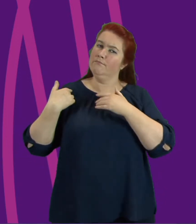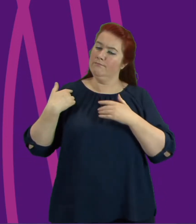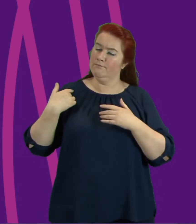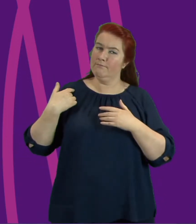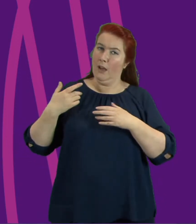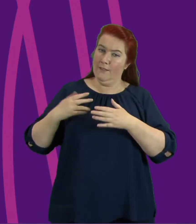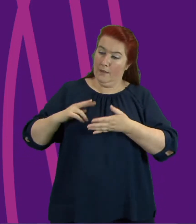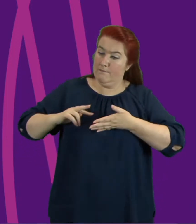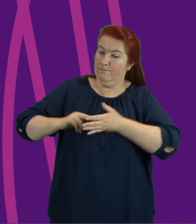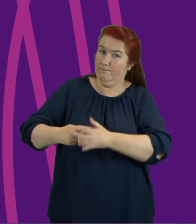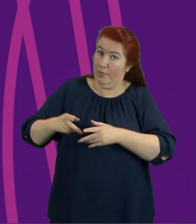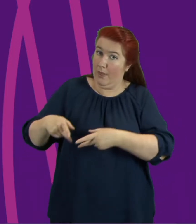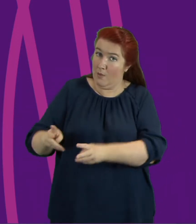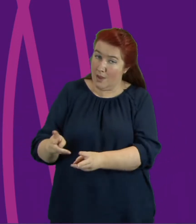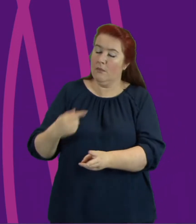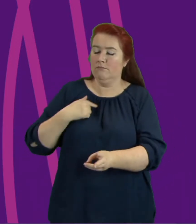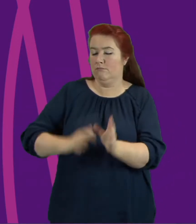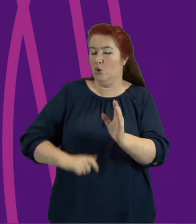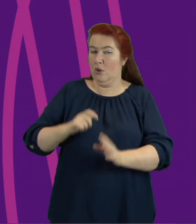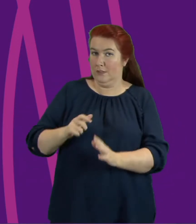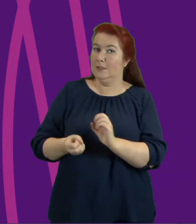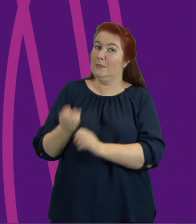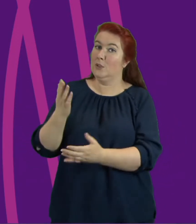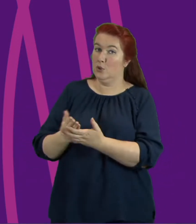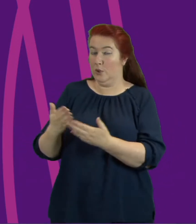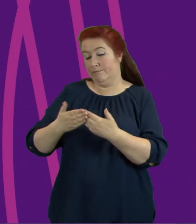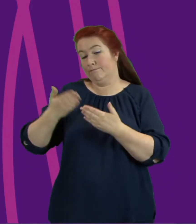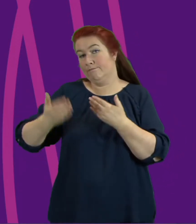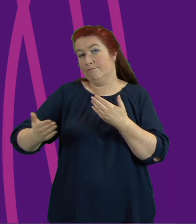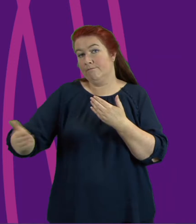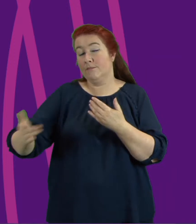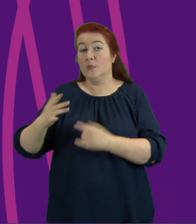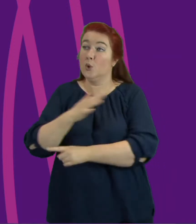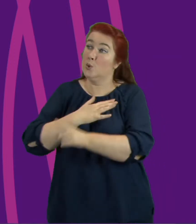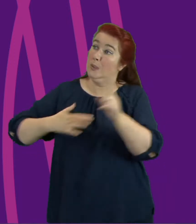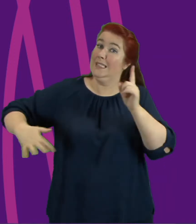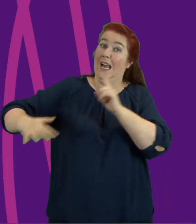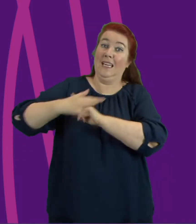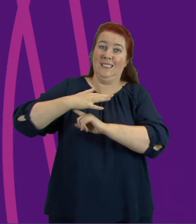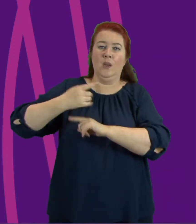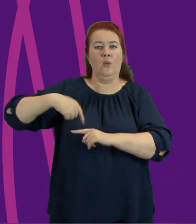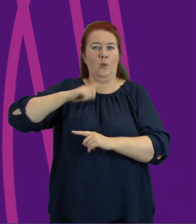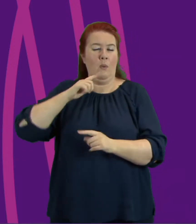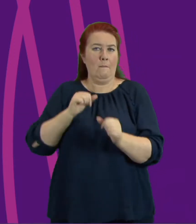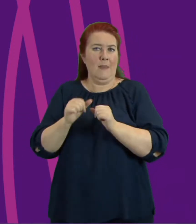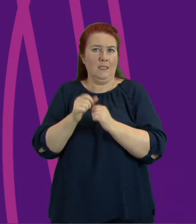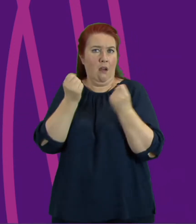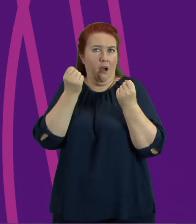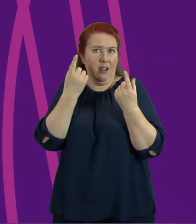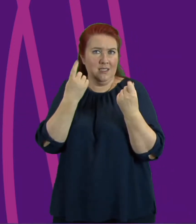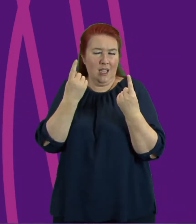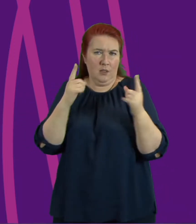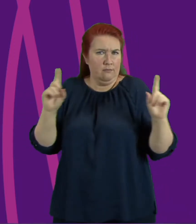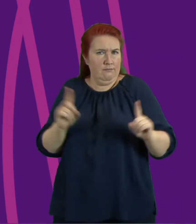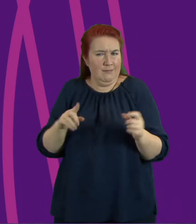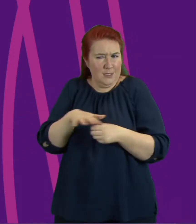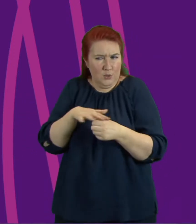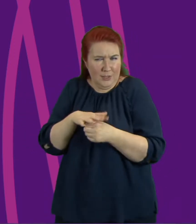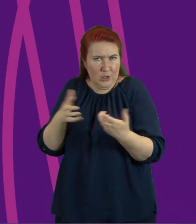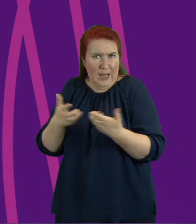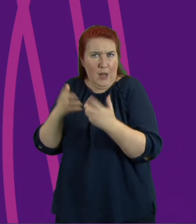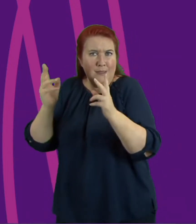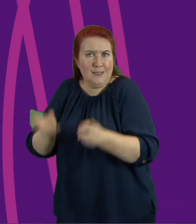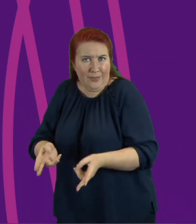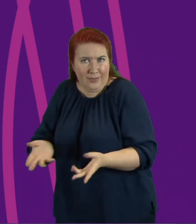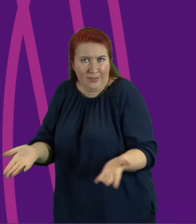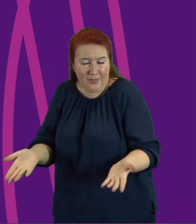help to make sure that in due course we will, as a society, better understand the circumstances of these deaths. And